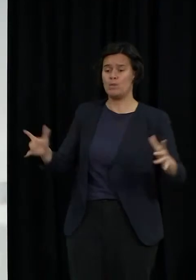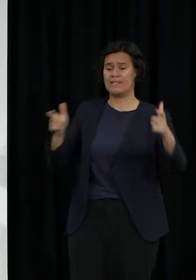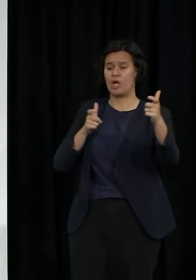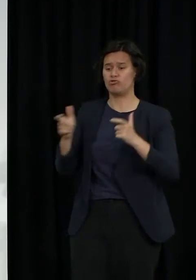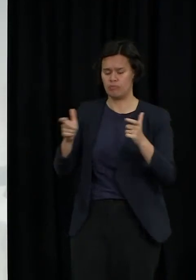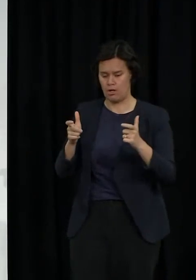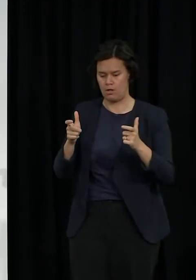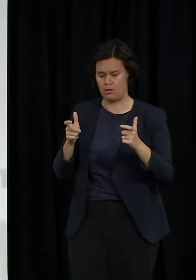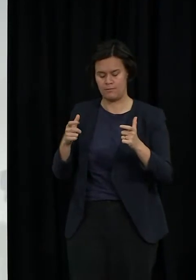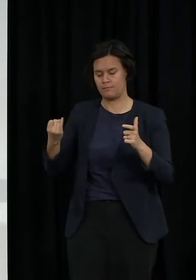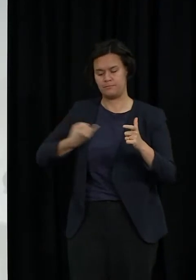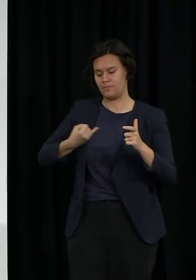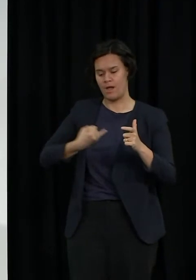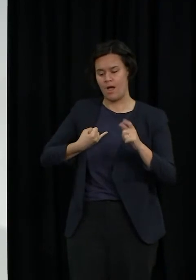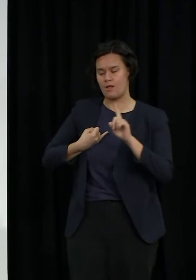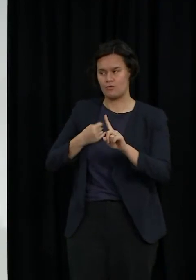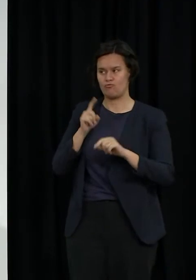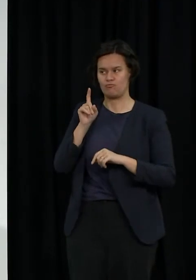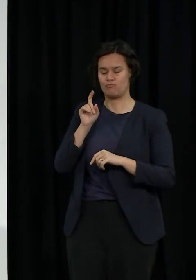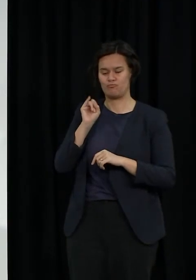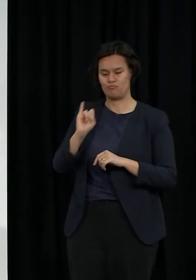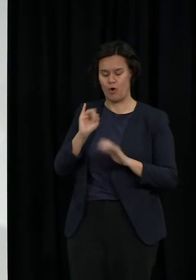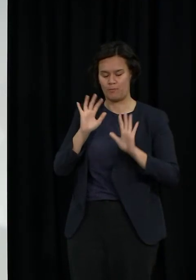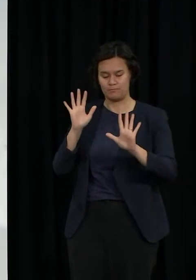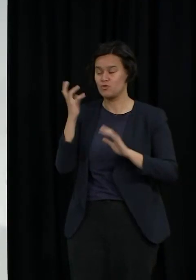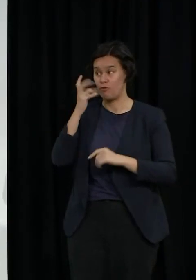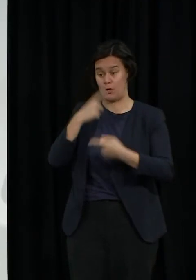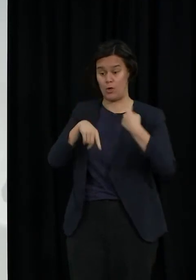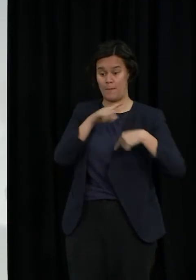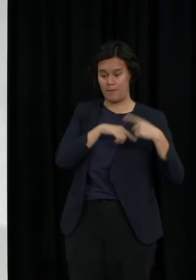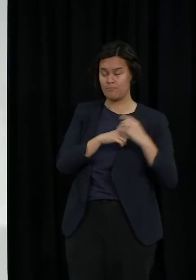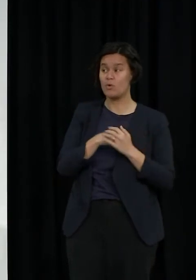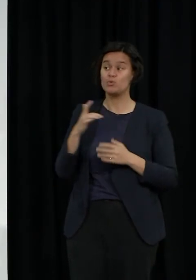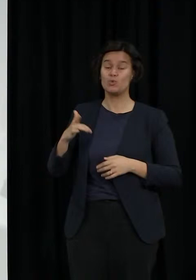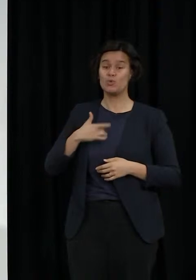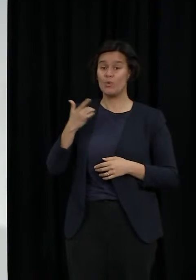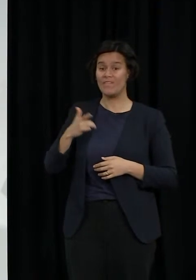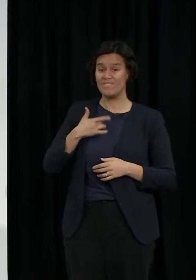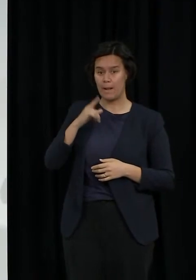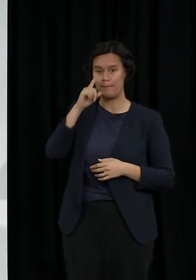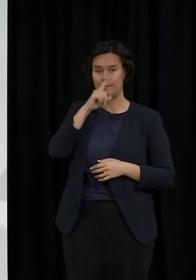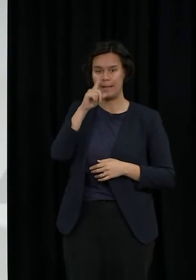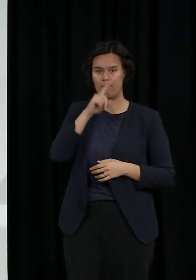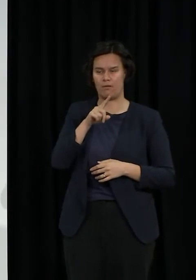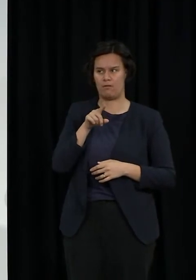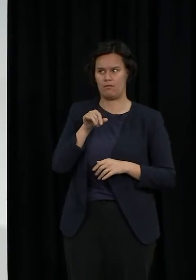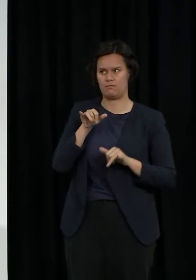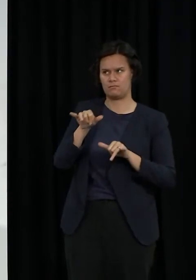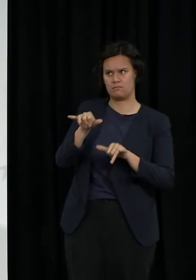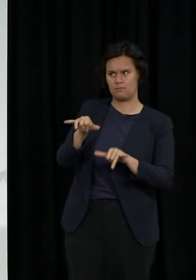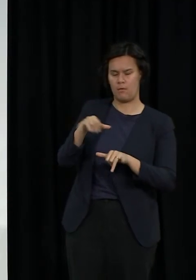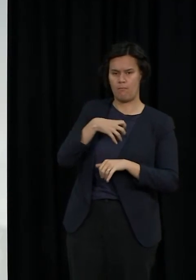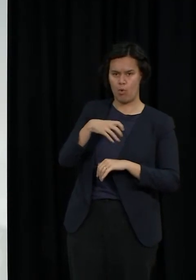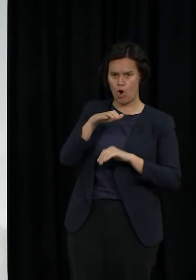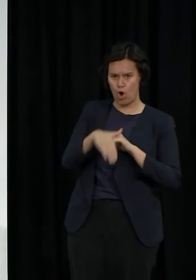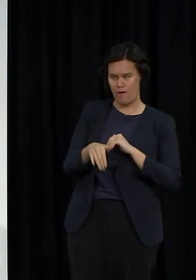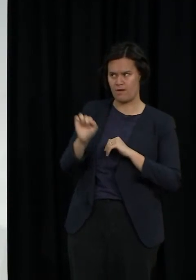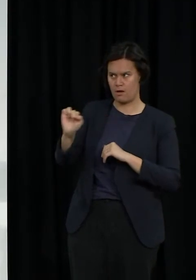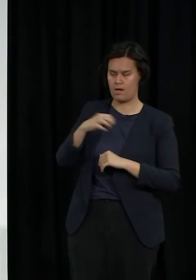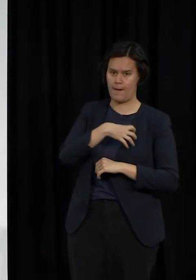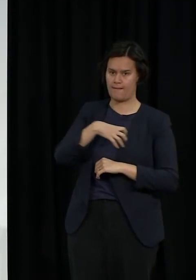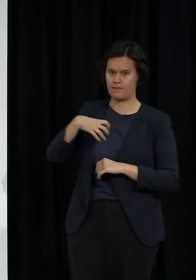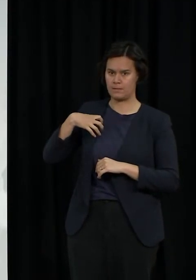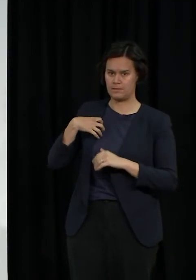like, that's me, do you feel like you're losing the confidence of people when it comes to managing our way out of COVID?